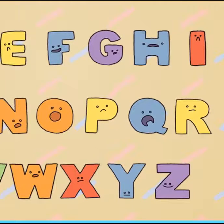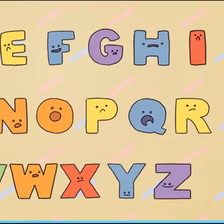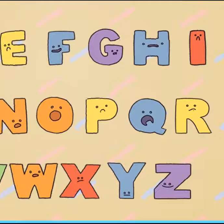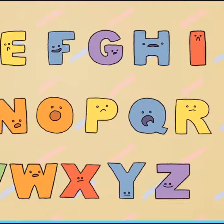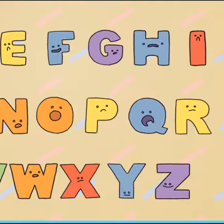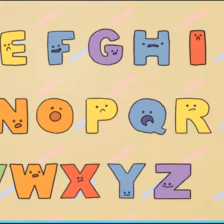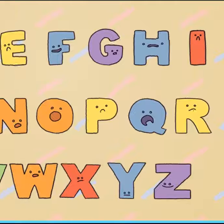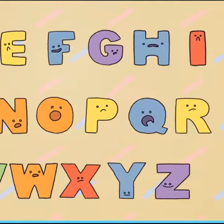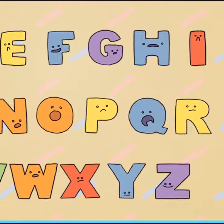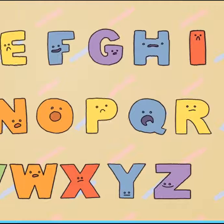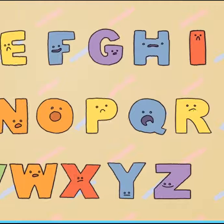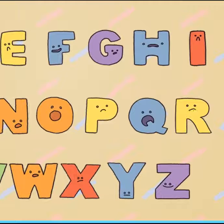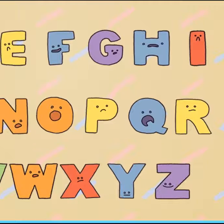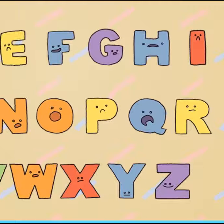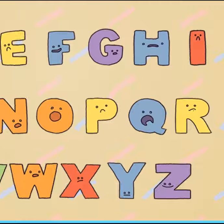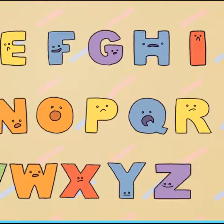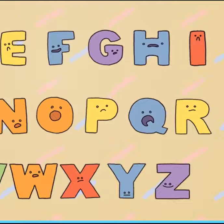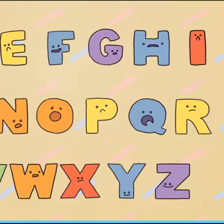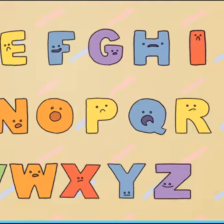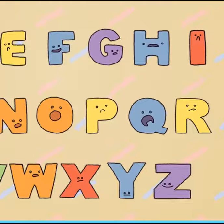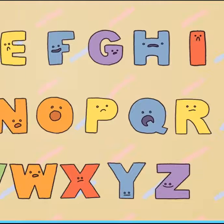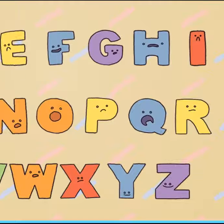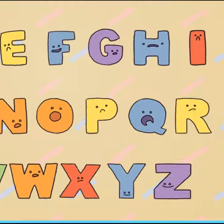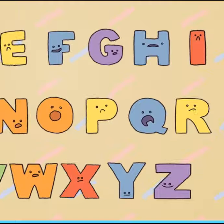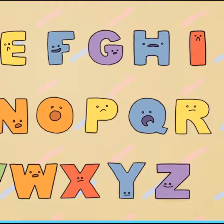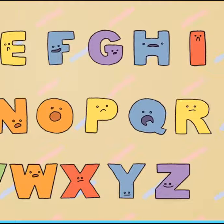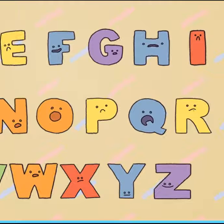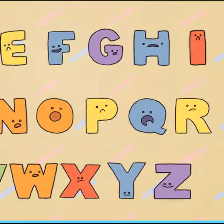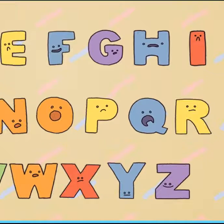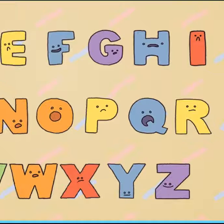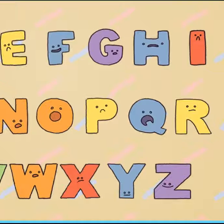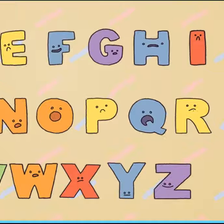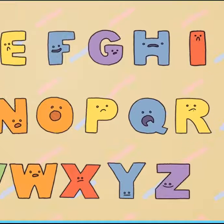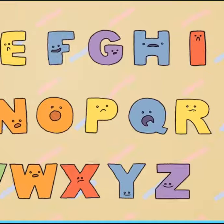this game, all you have to do is click on a letter and it will practice the letter sound.